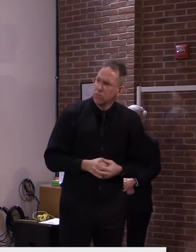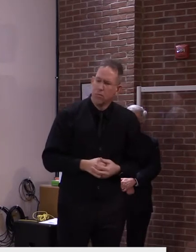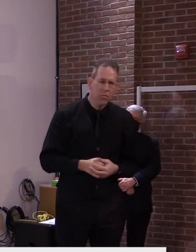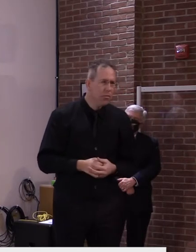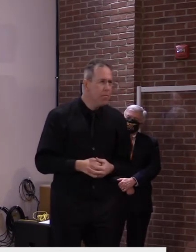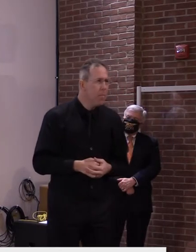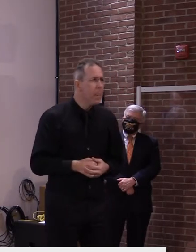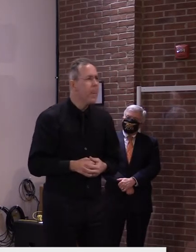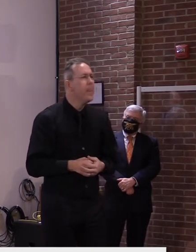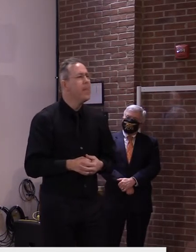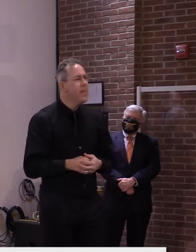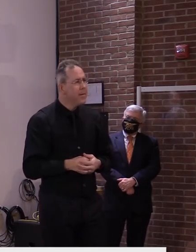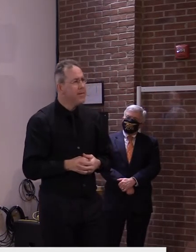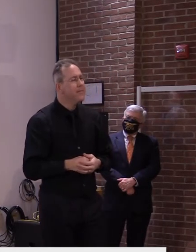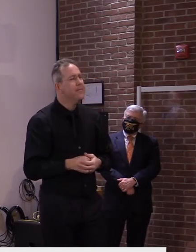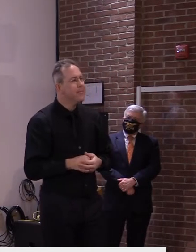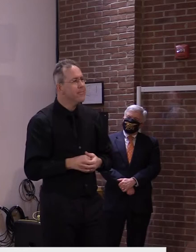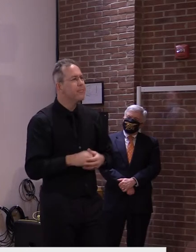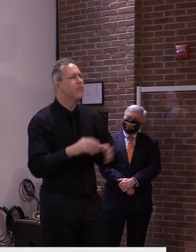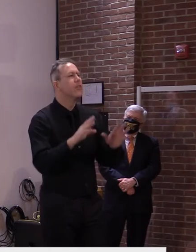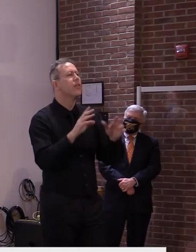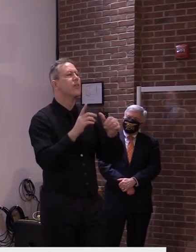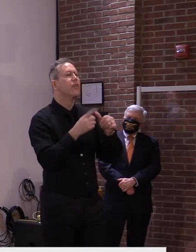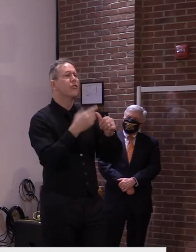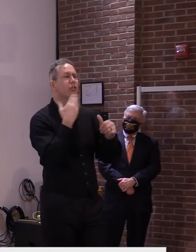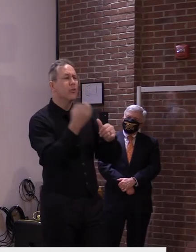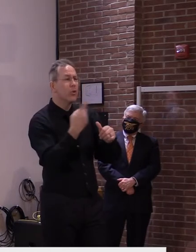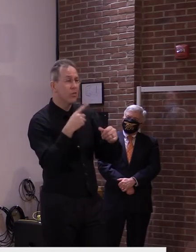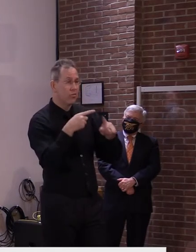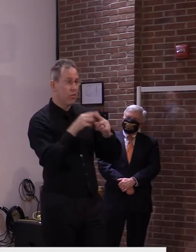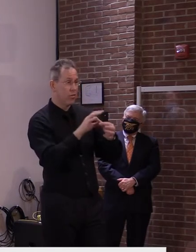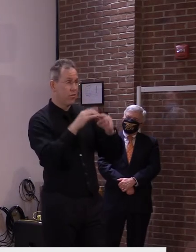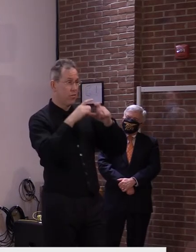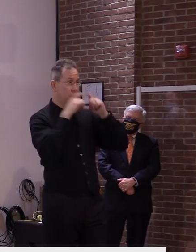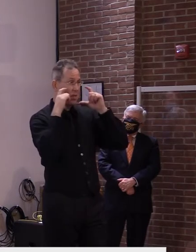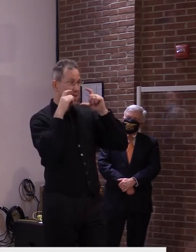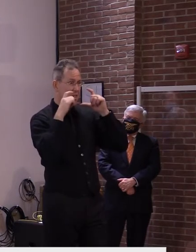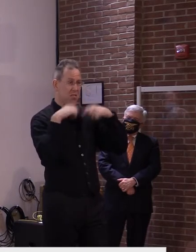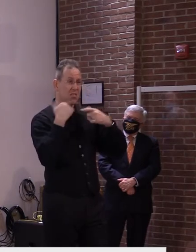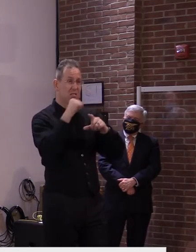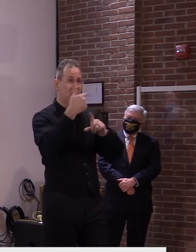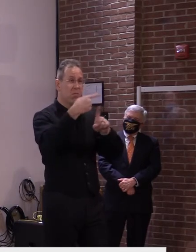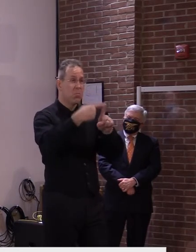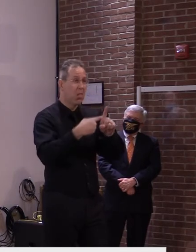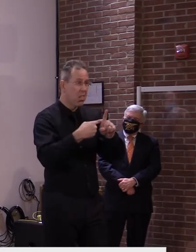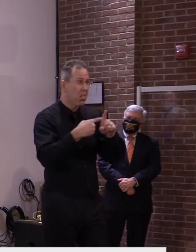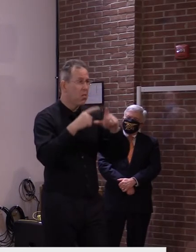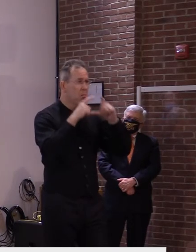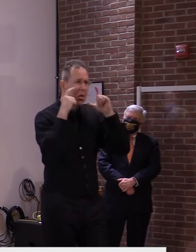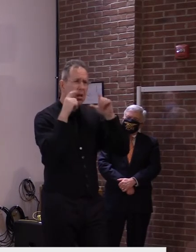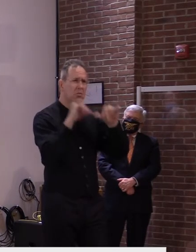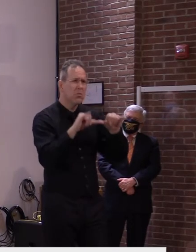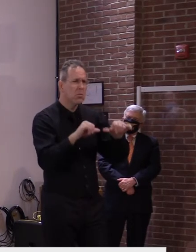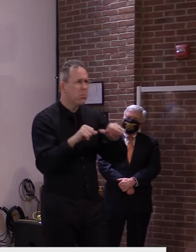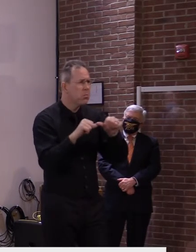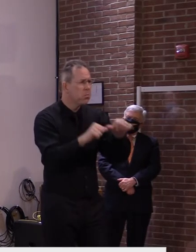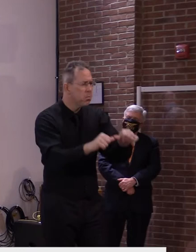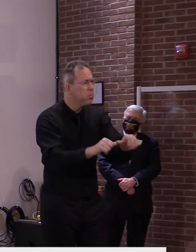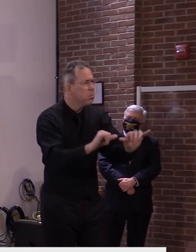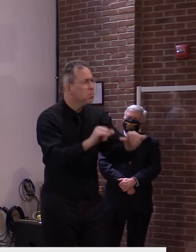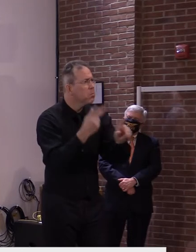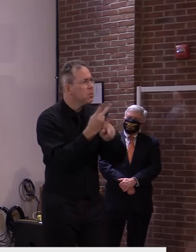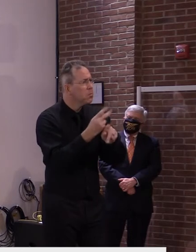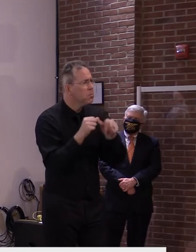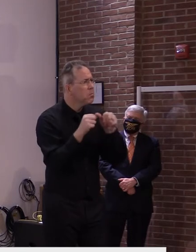these guidelines that we've been talking about for the last 10 months will be around for a while longer. It's just due to the fact that we